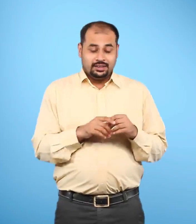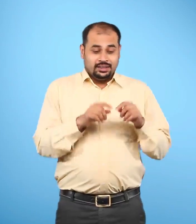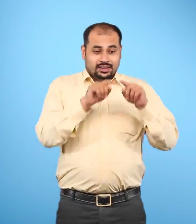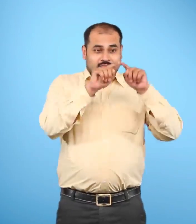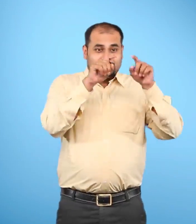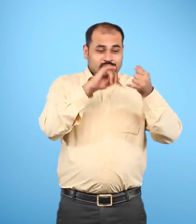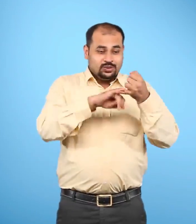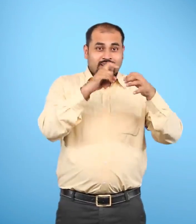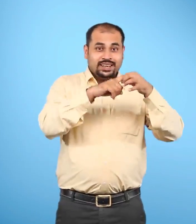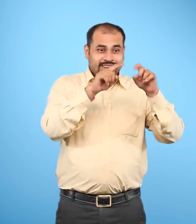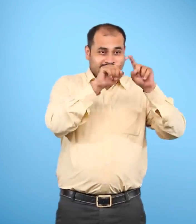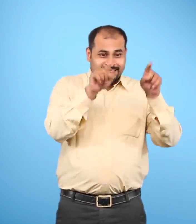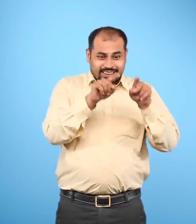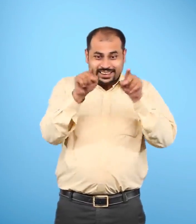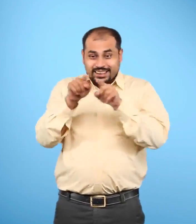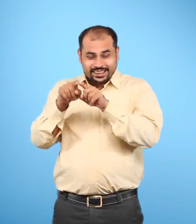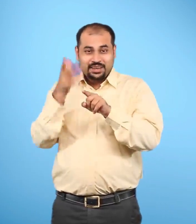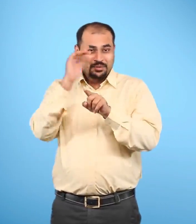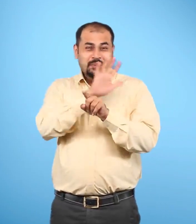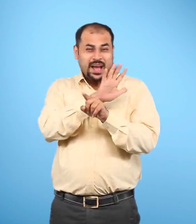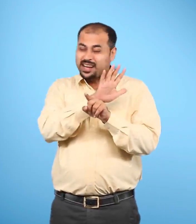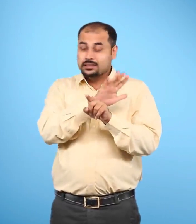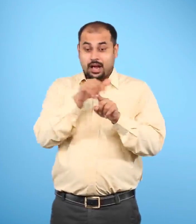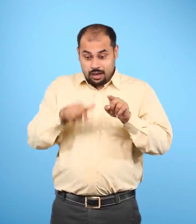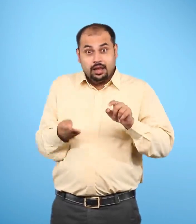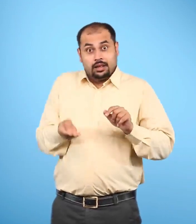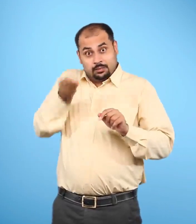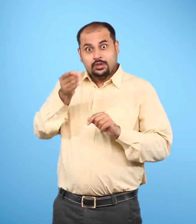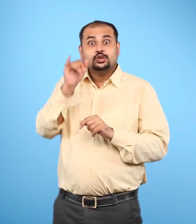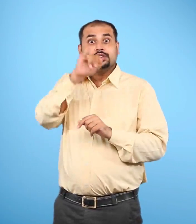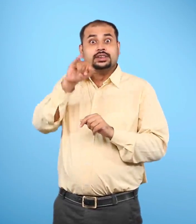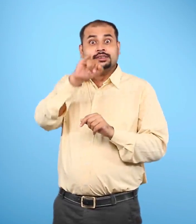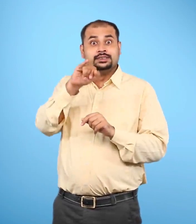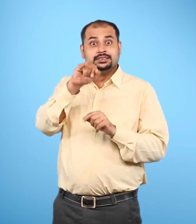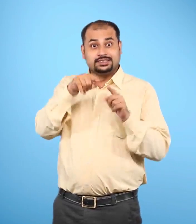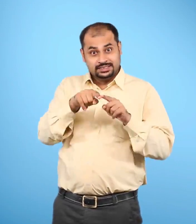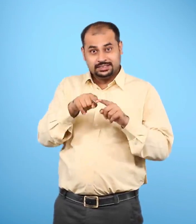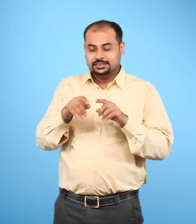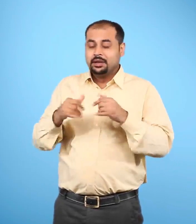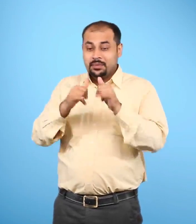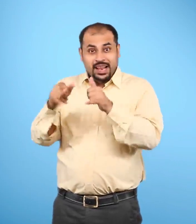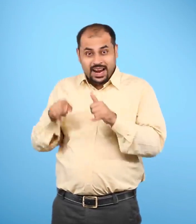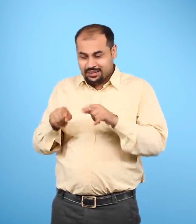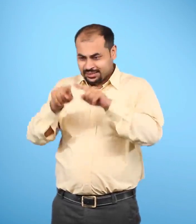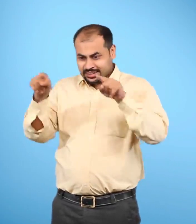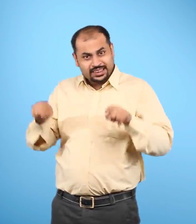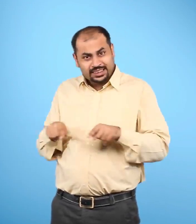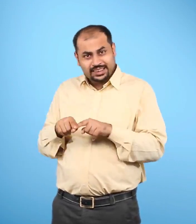Such exercises can be designed for shapes with 6 squares, that is, hexominos, in which